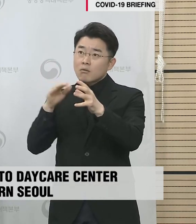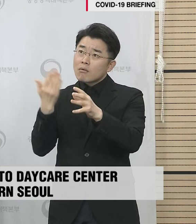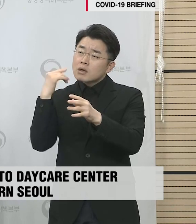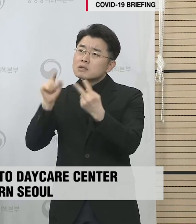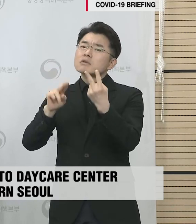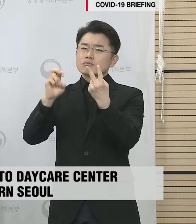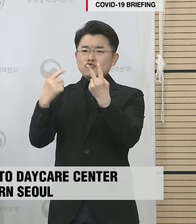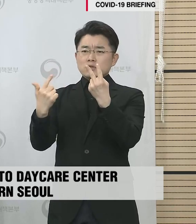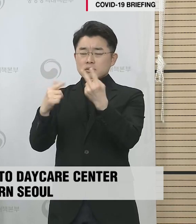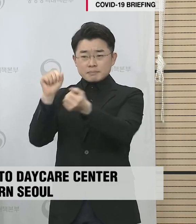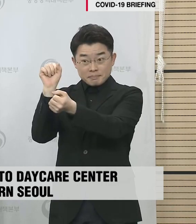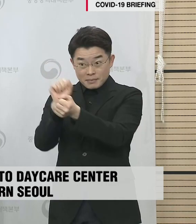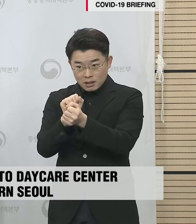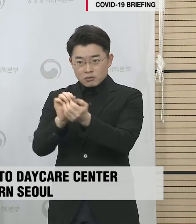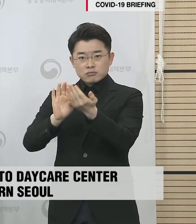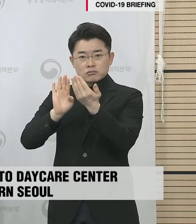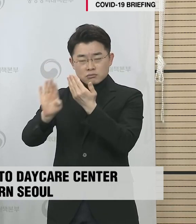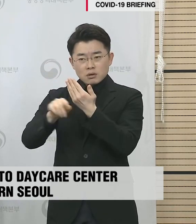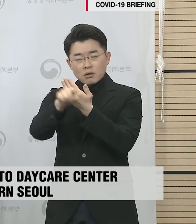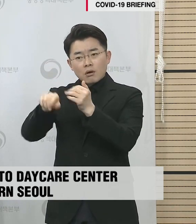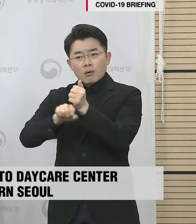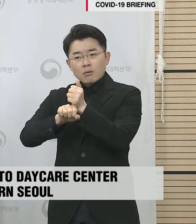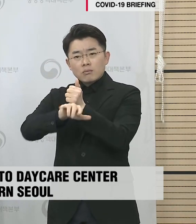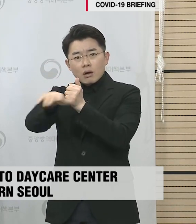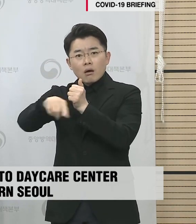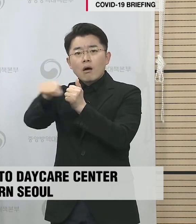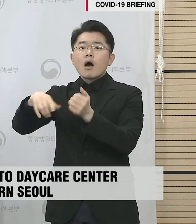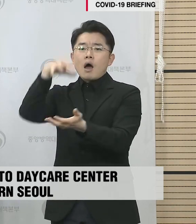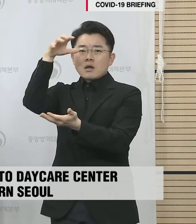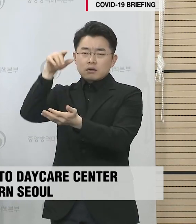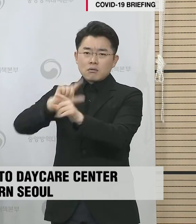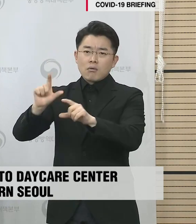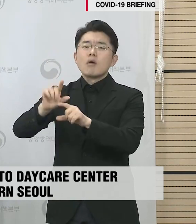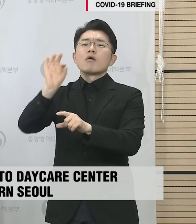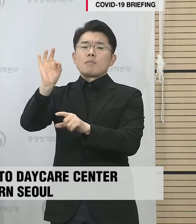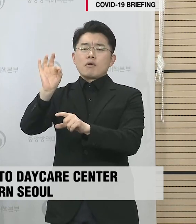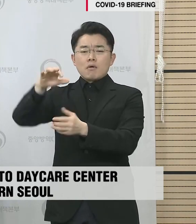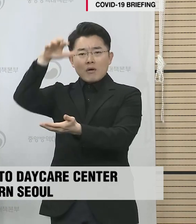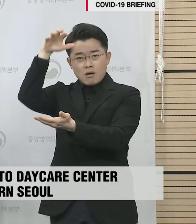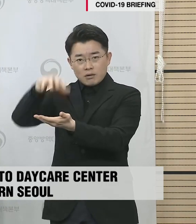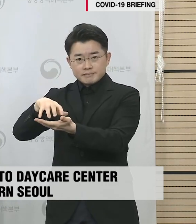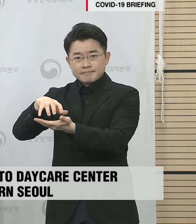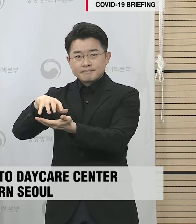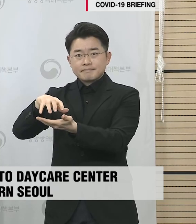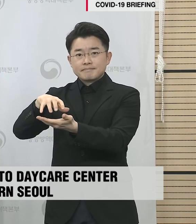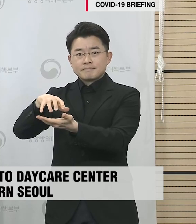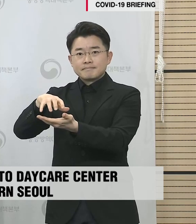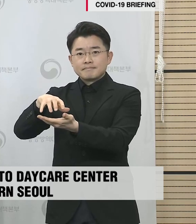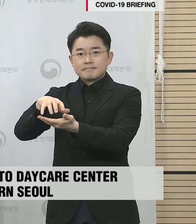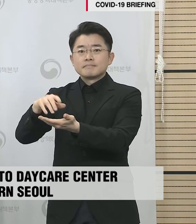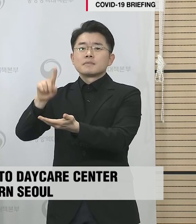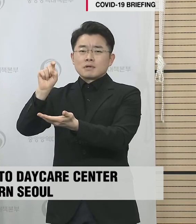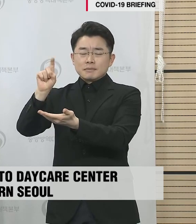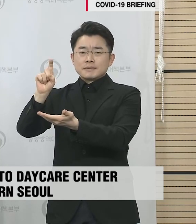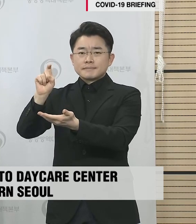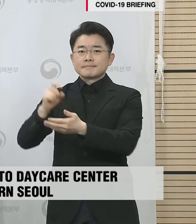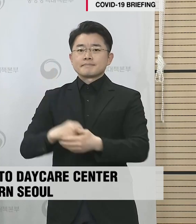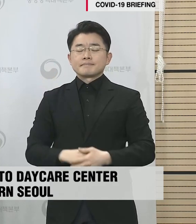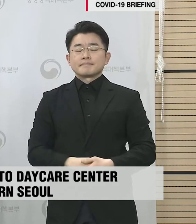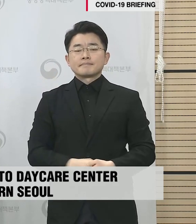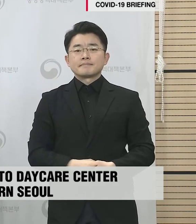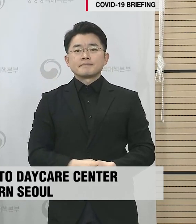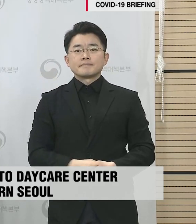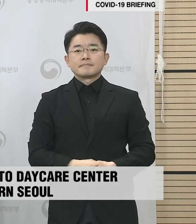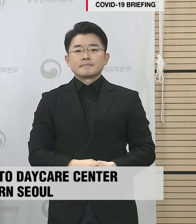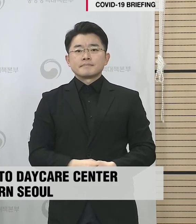to a family and social gathering, we identified the first index case on the 26th of February. We identified 10 additional patients,